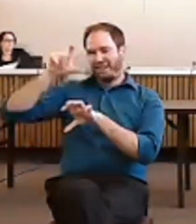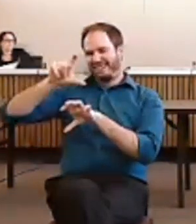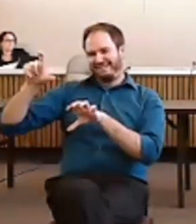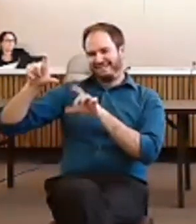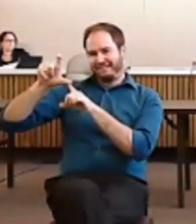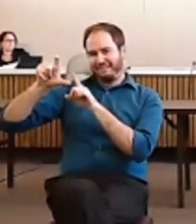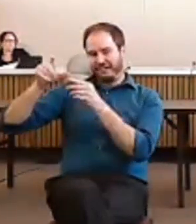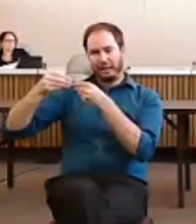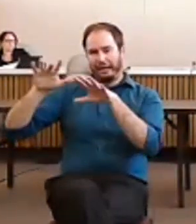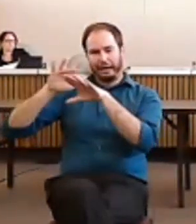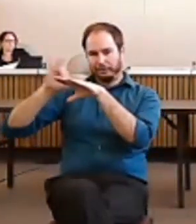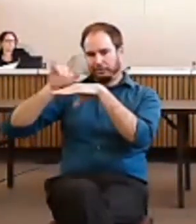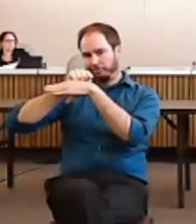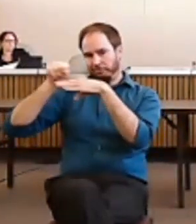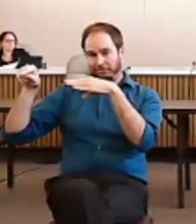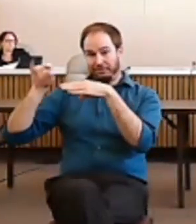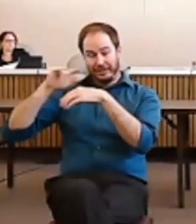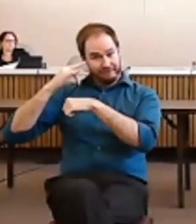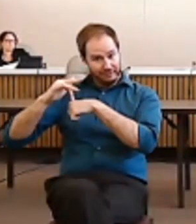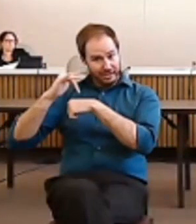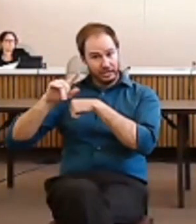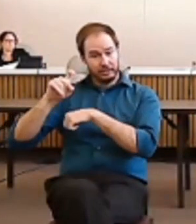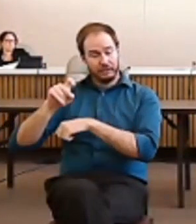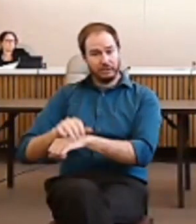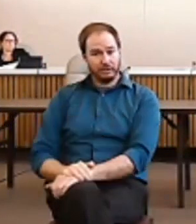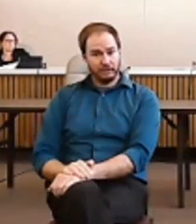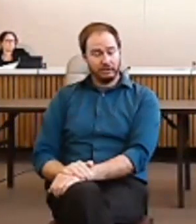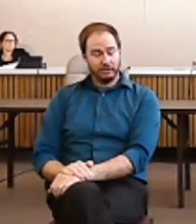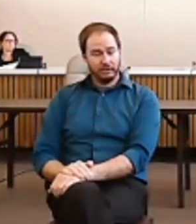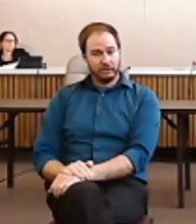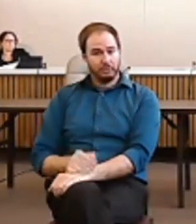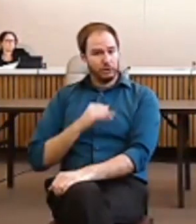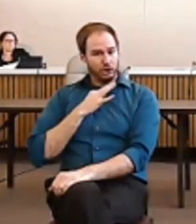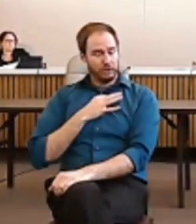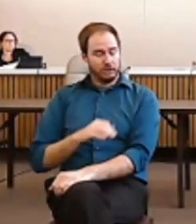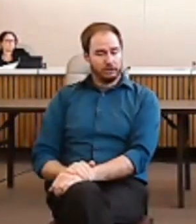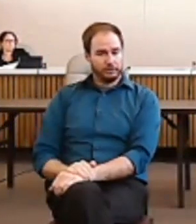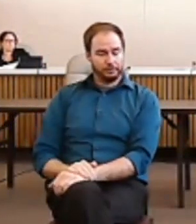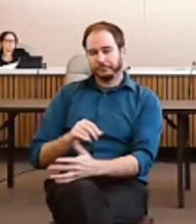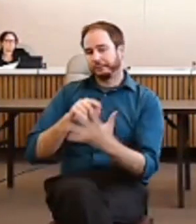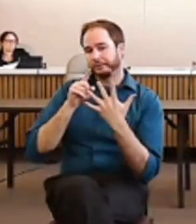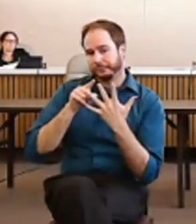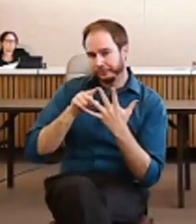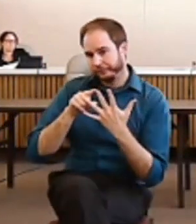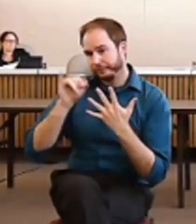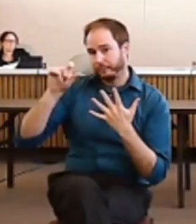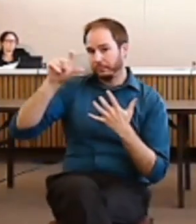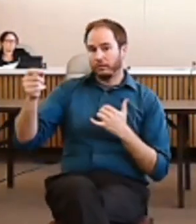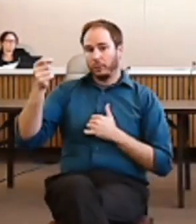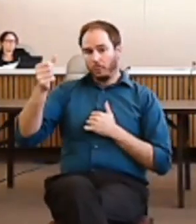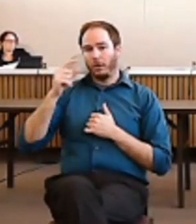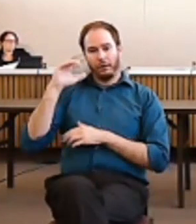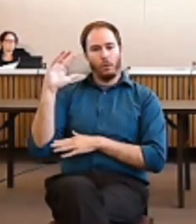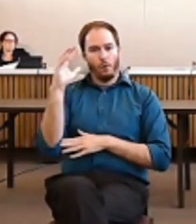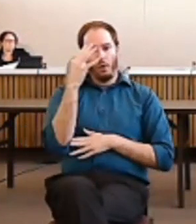his apartments to the barn, is that all vacant? Again, a portion of that right now is wooded